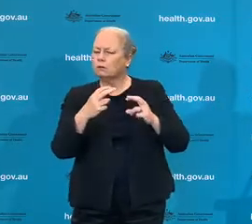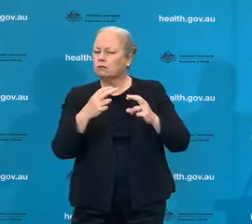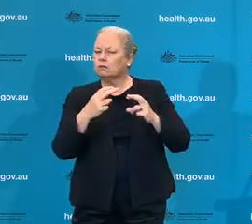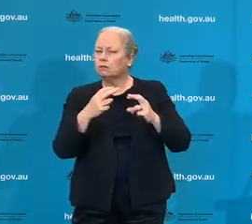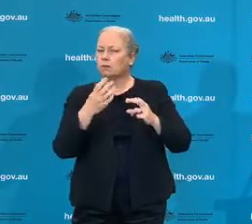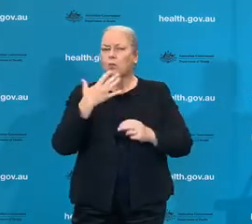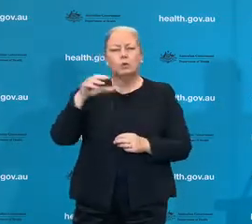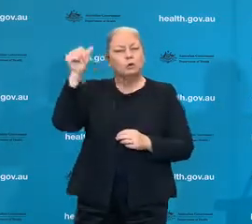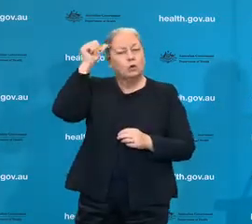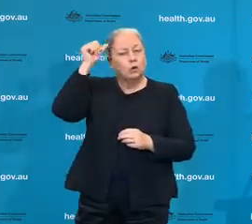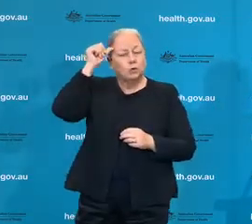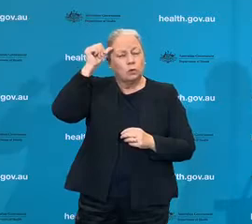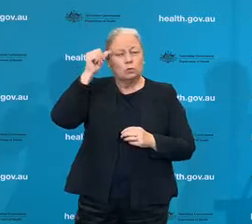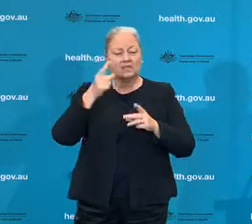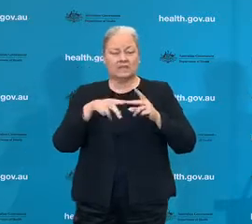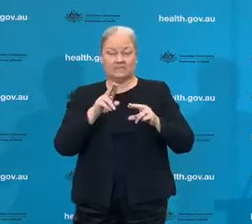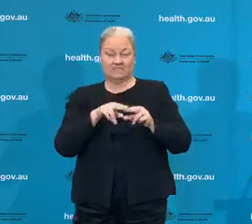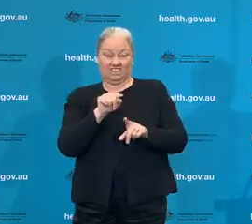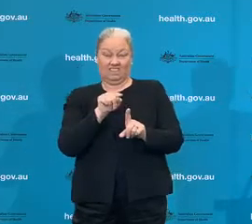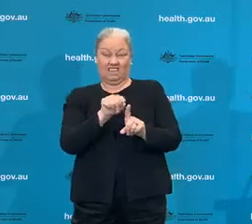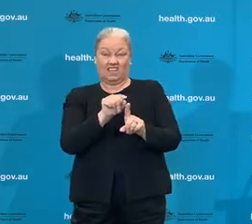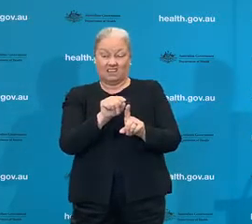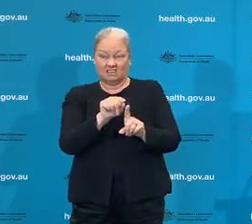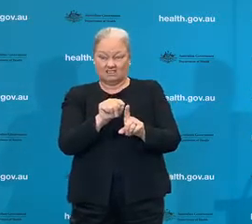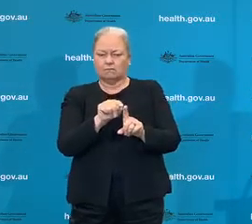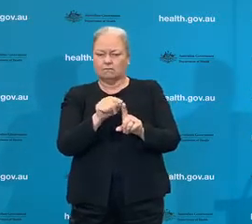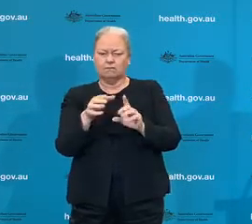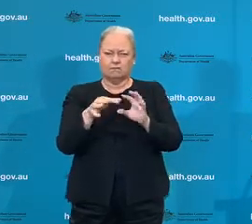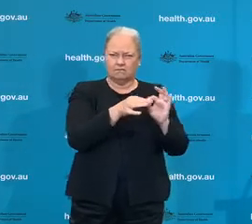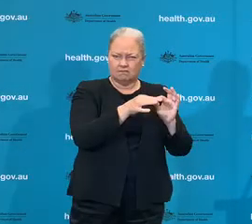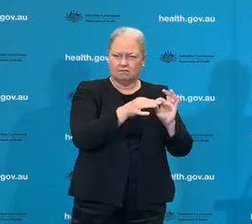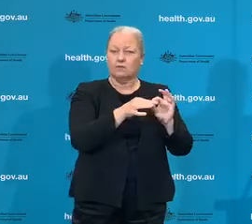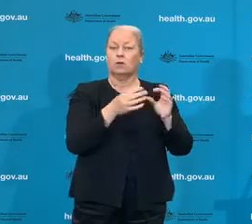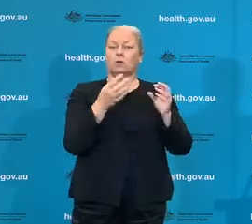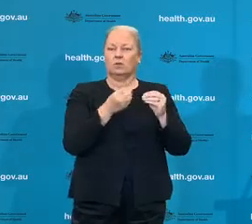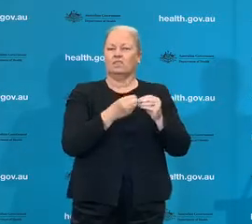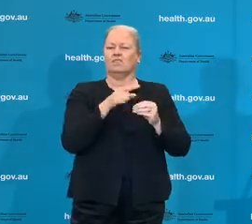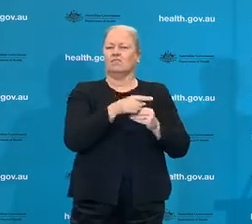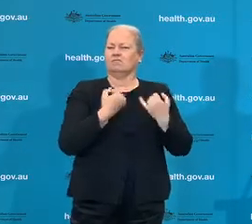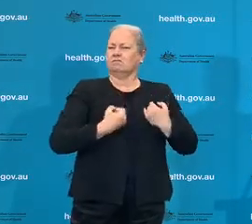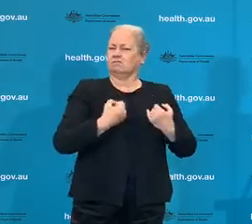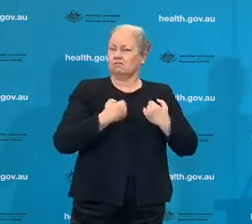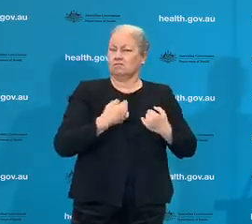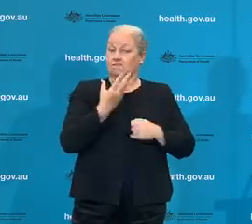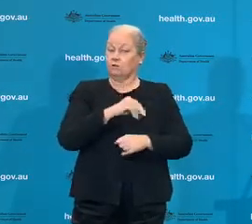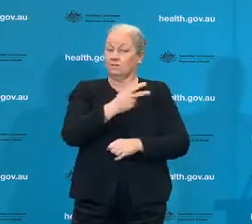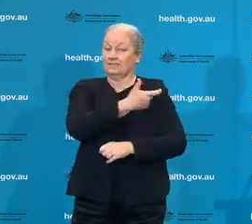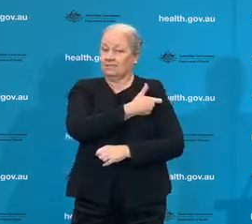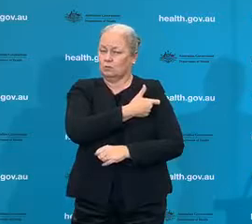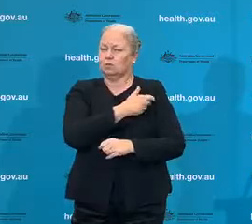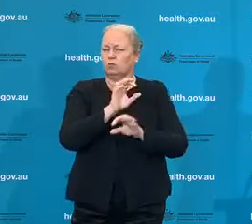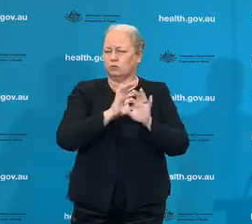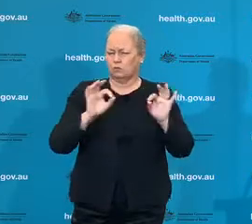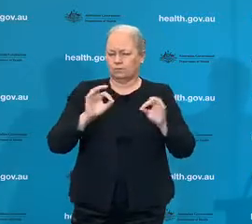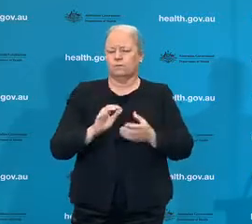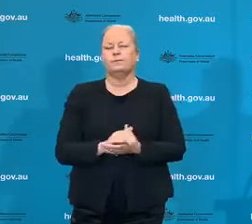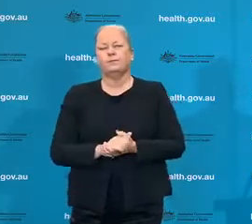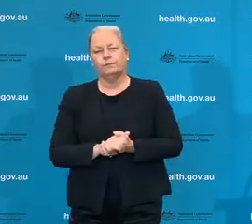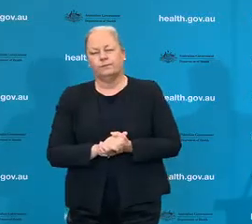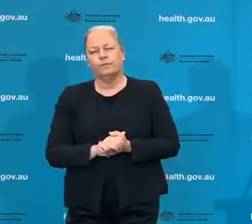been related to the candidate COVID-19 vaccine. So to delve a bit deeper into that,